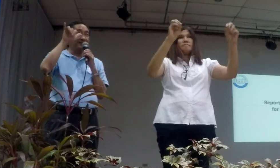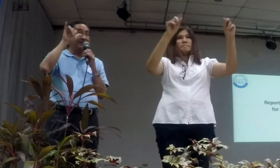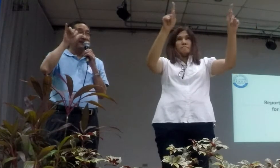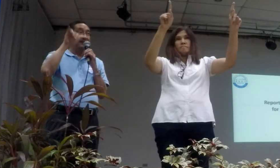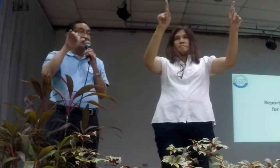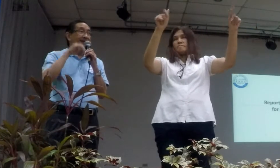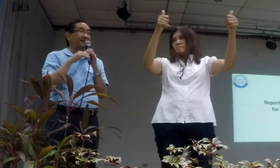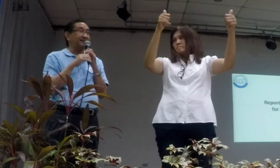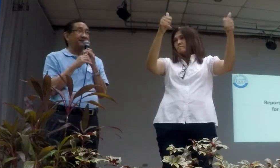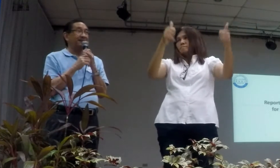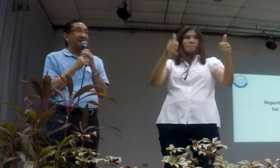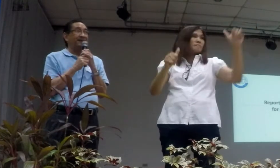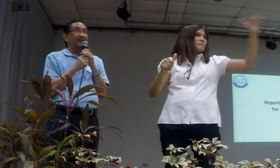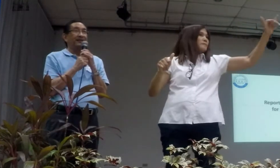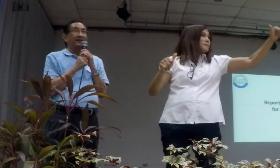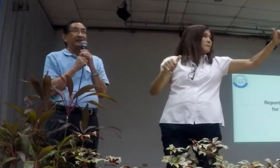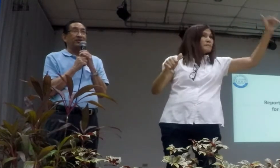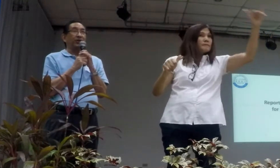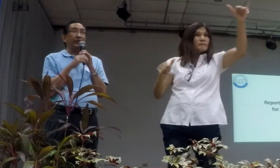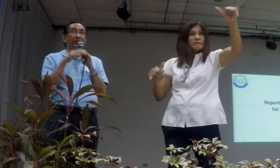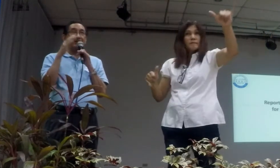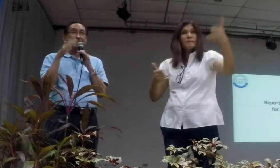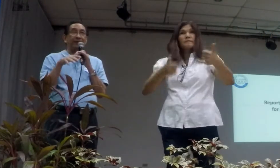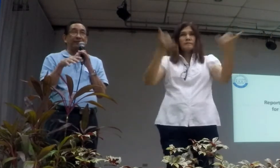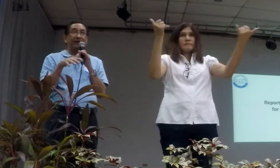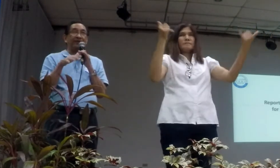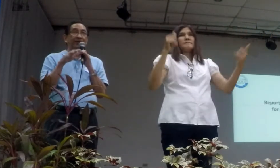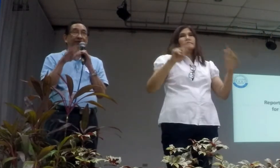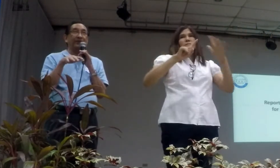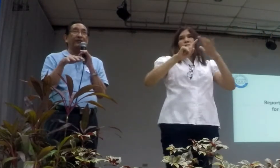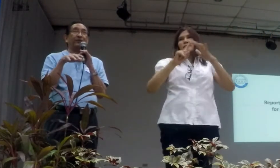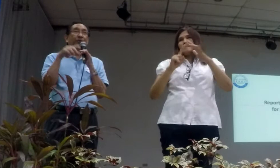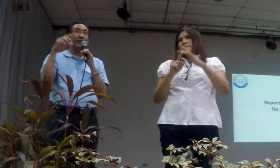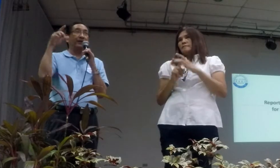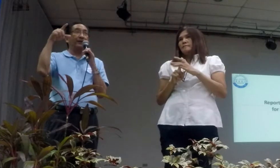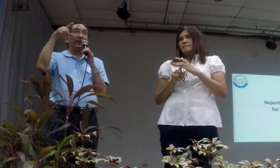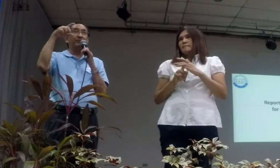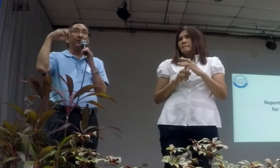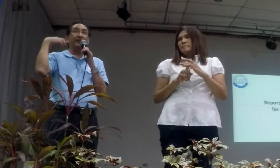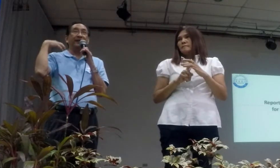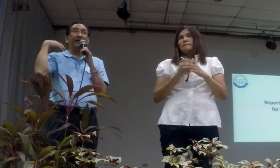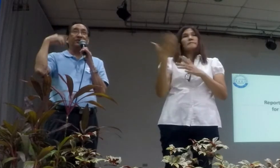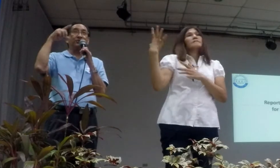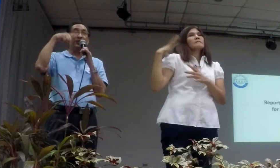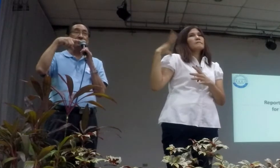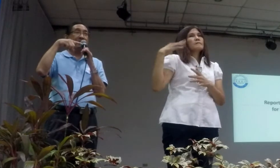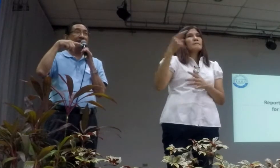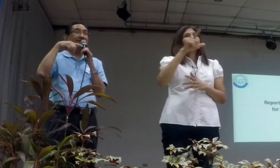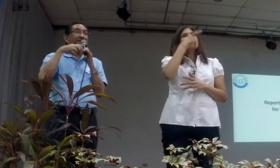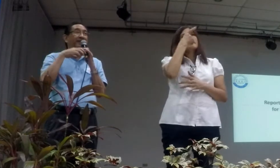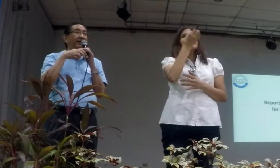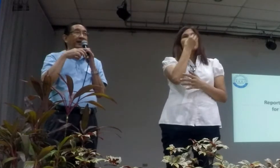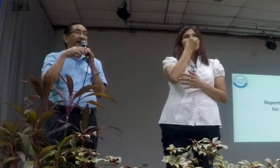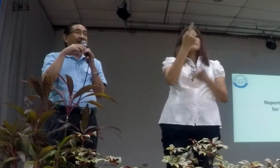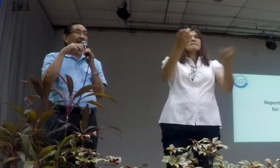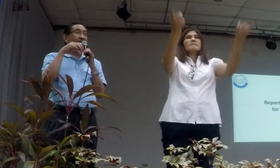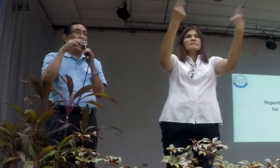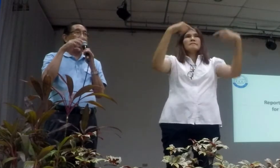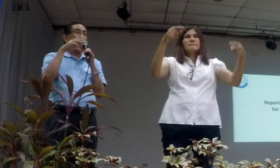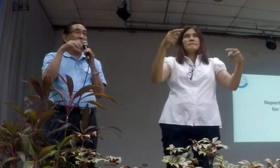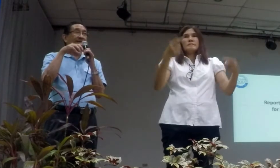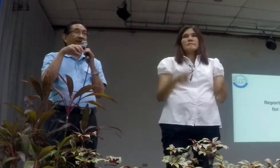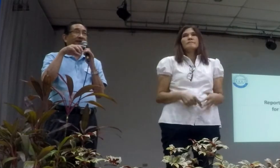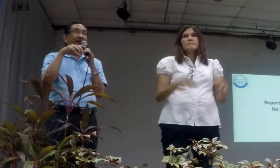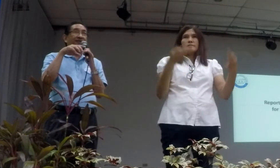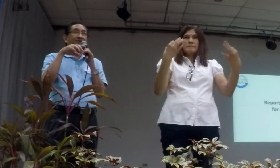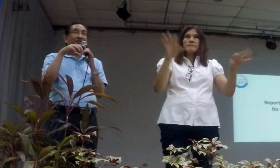Yes? Yes? So we will stop at the event. We will wait for the lunch to come in. And then once